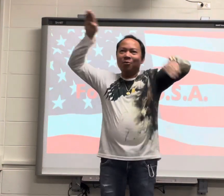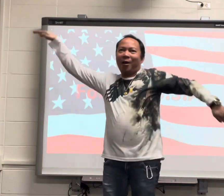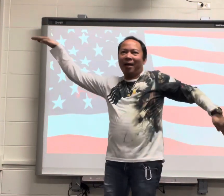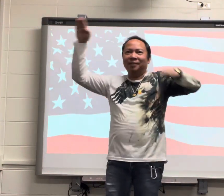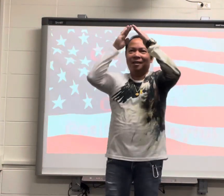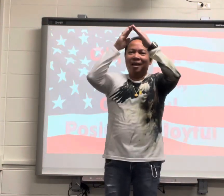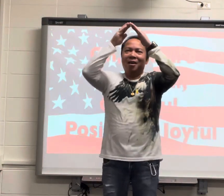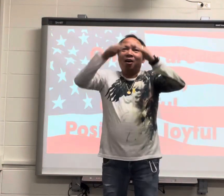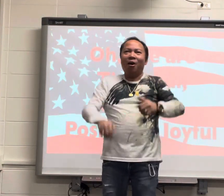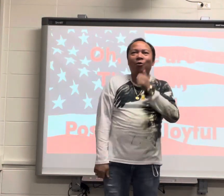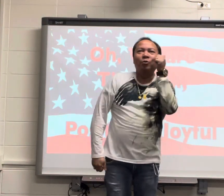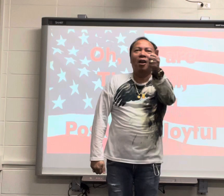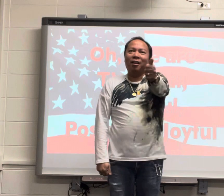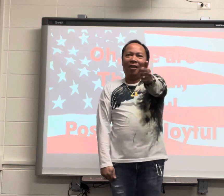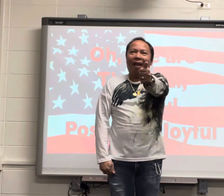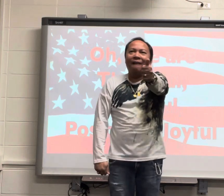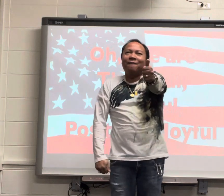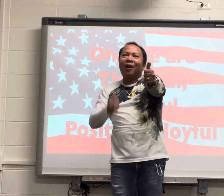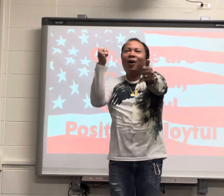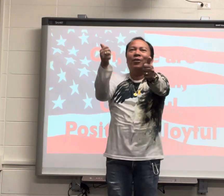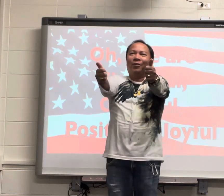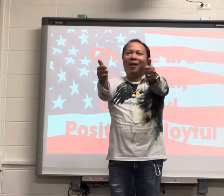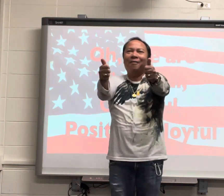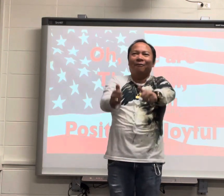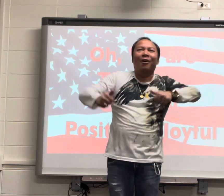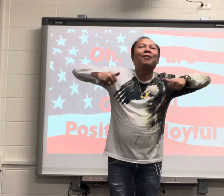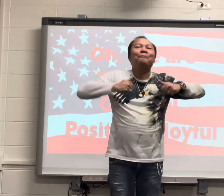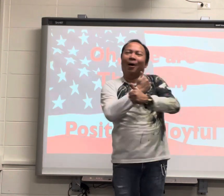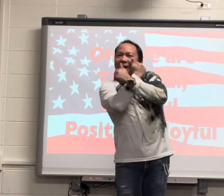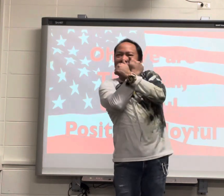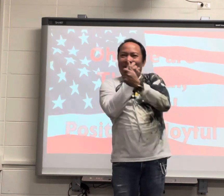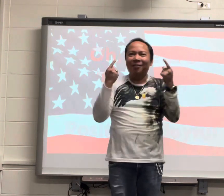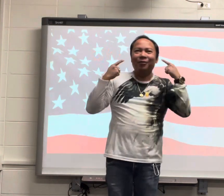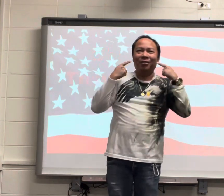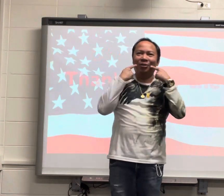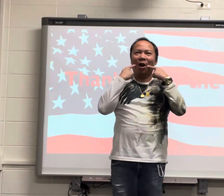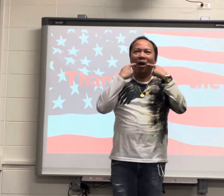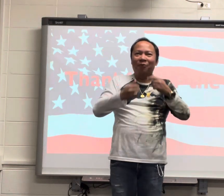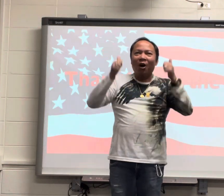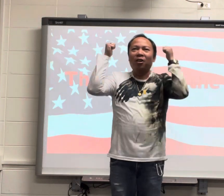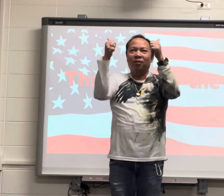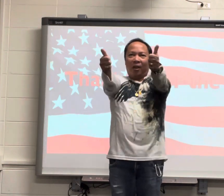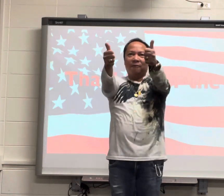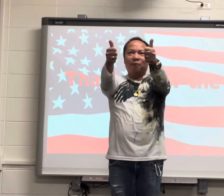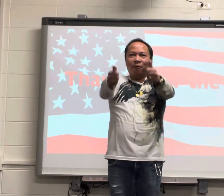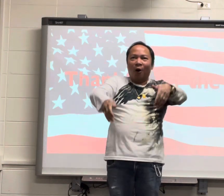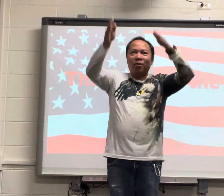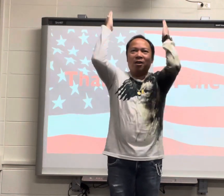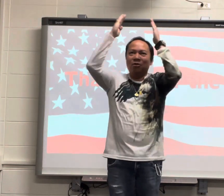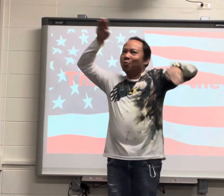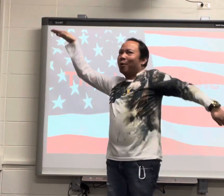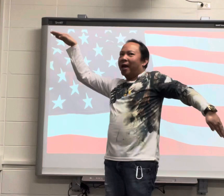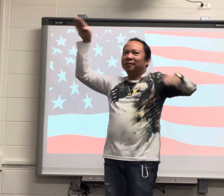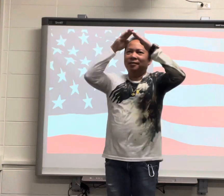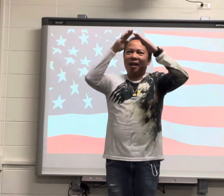USA oh we are thankful grateful positively joyful thankful for the